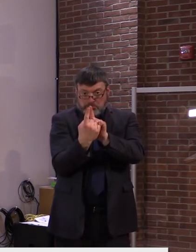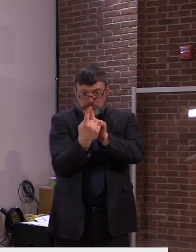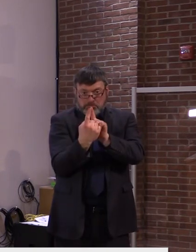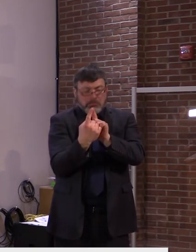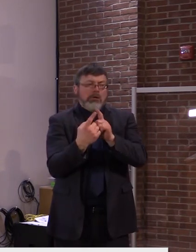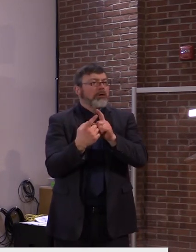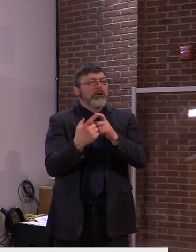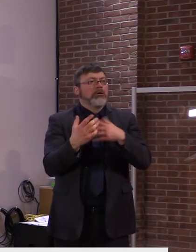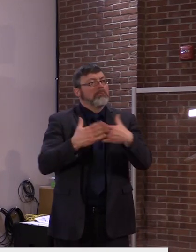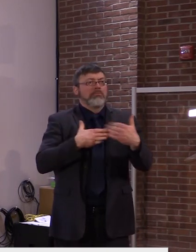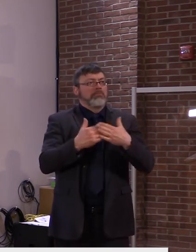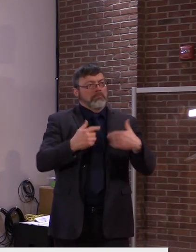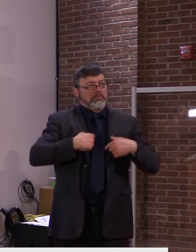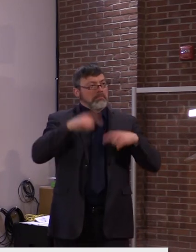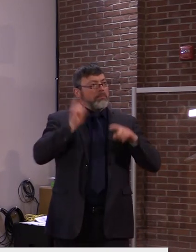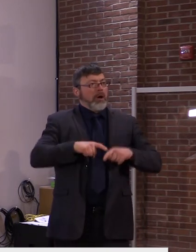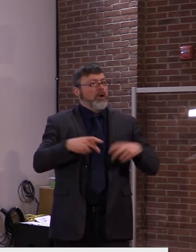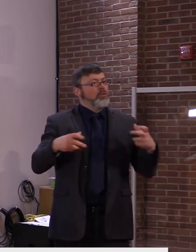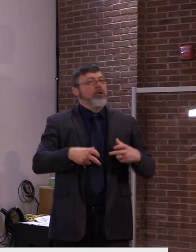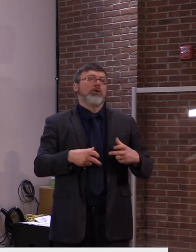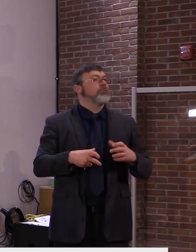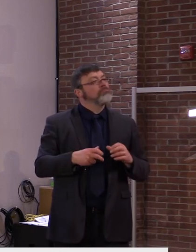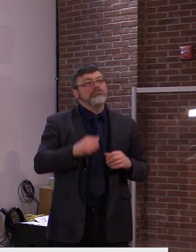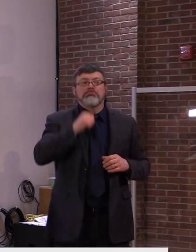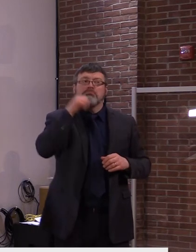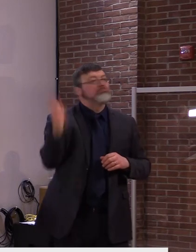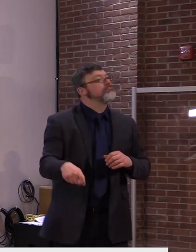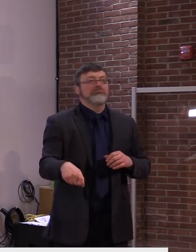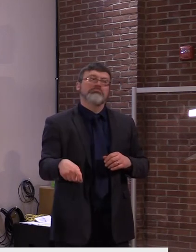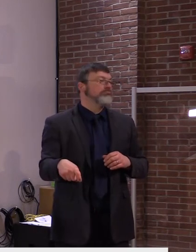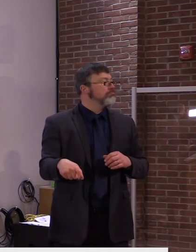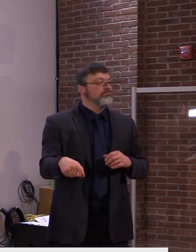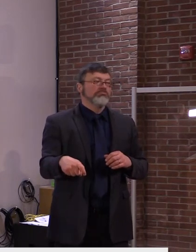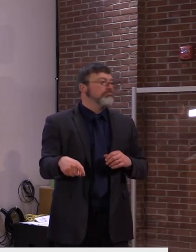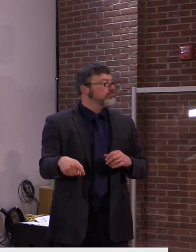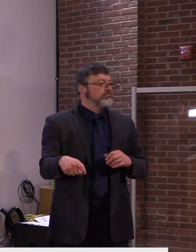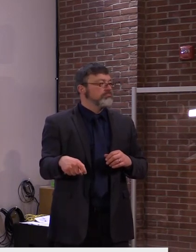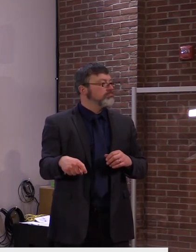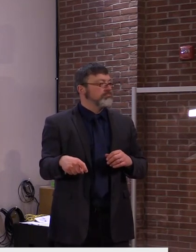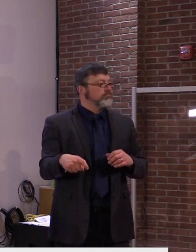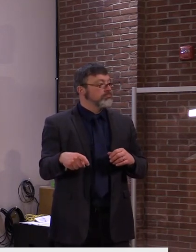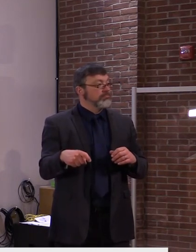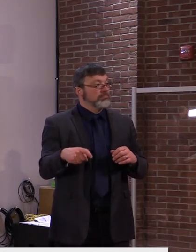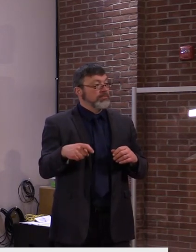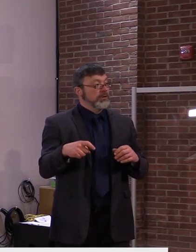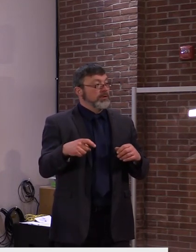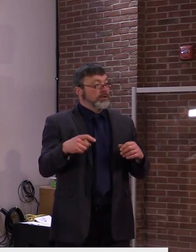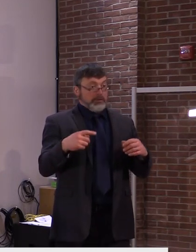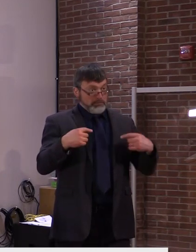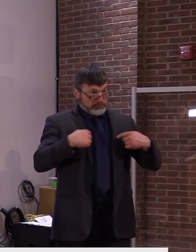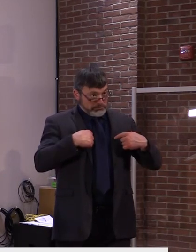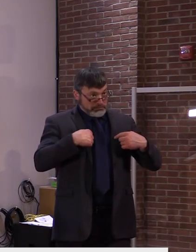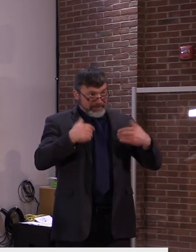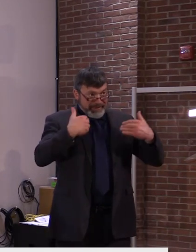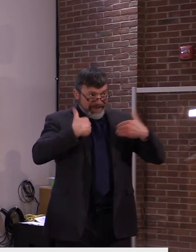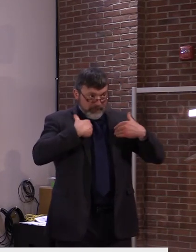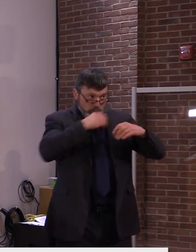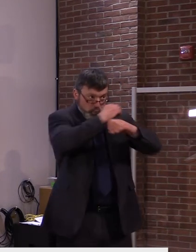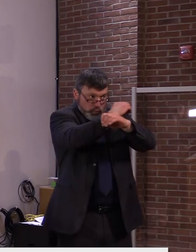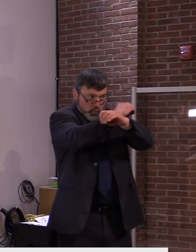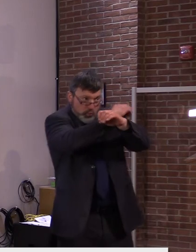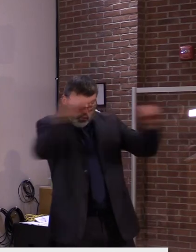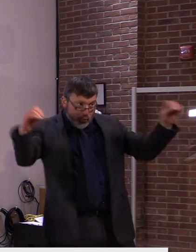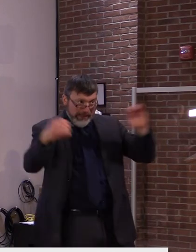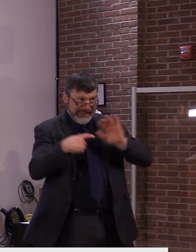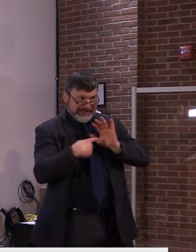symptoms since the current exposure. So this means that if you fit these criteria, meaning first